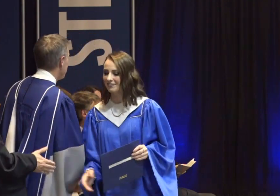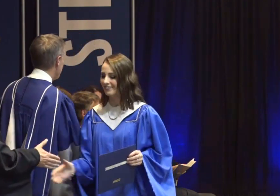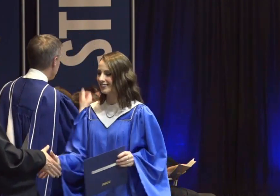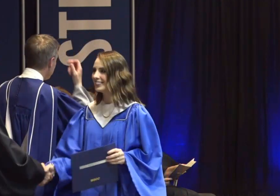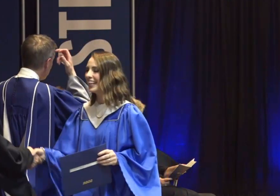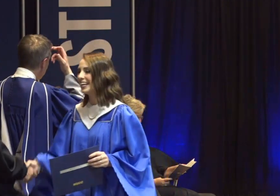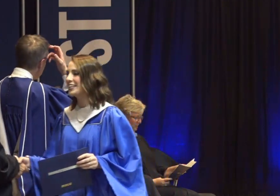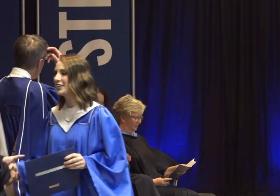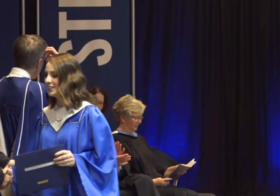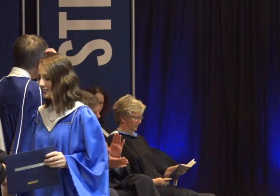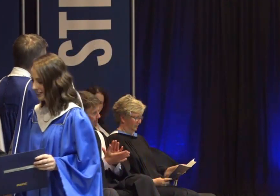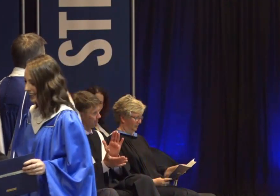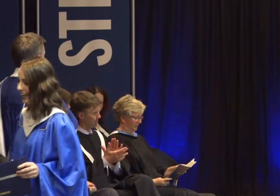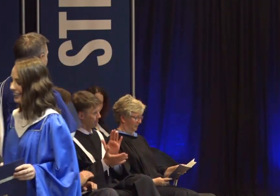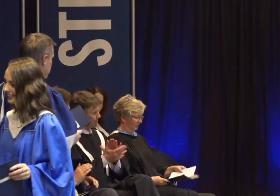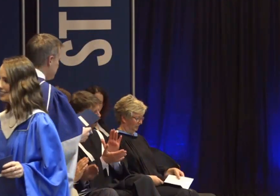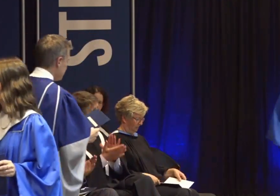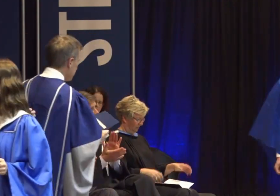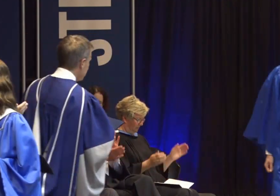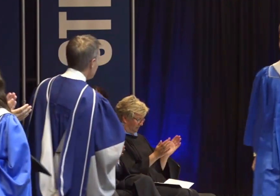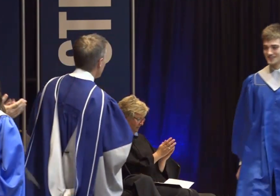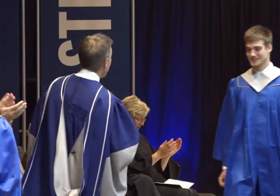Nicholas Legg.